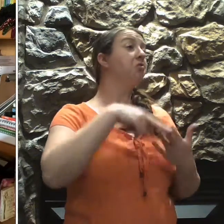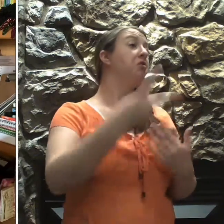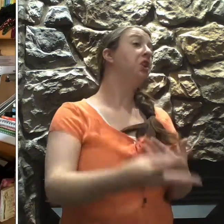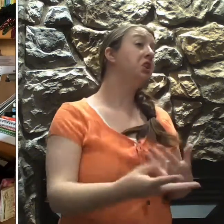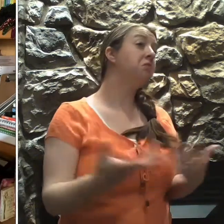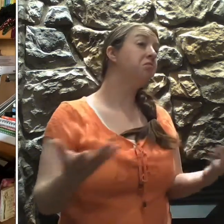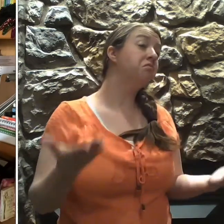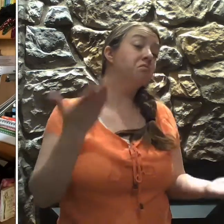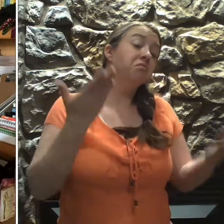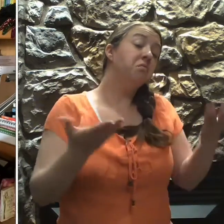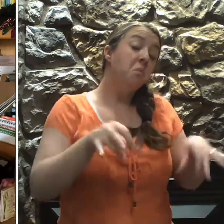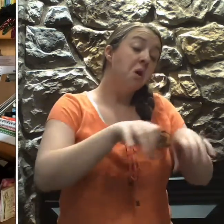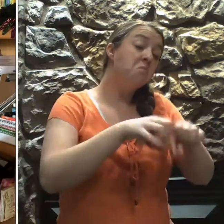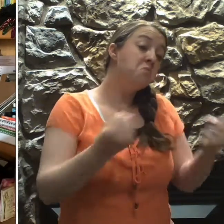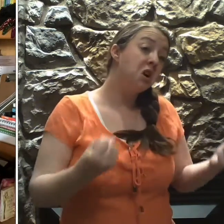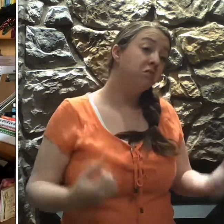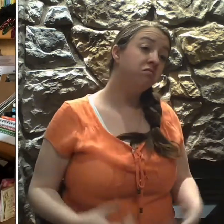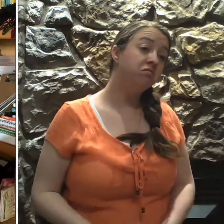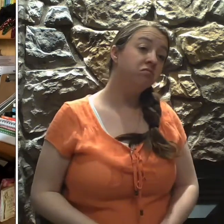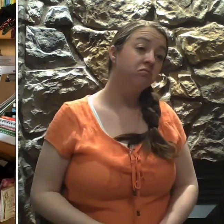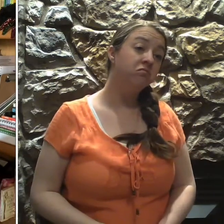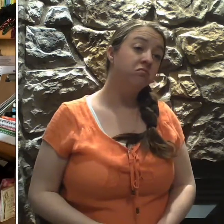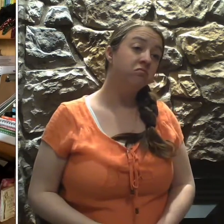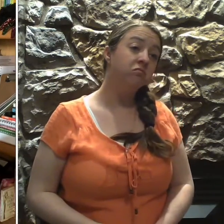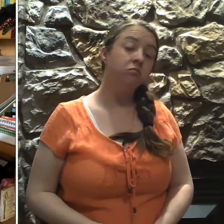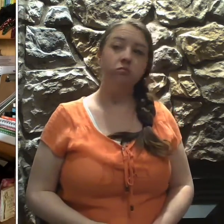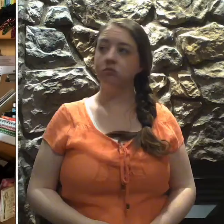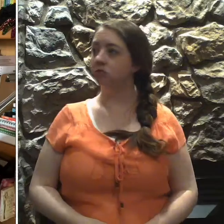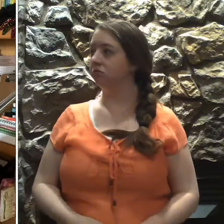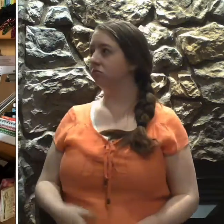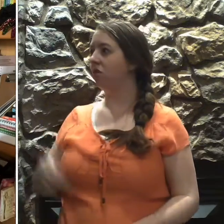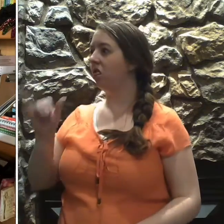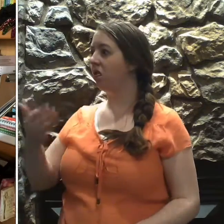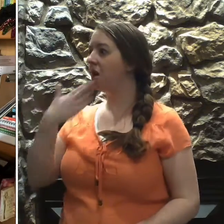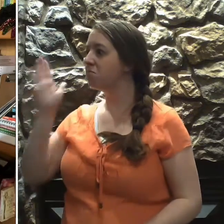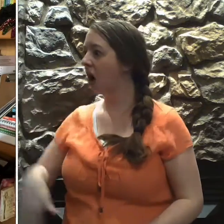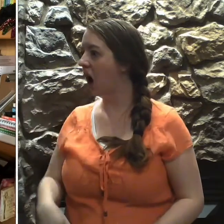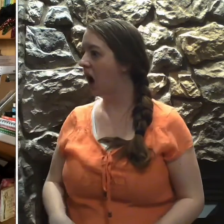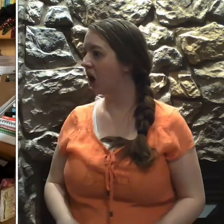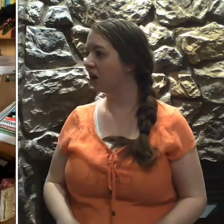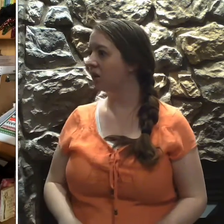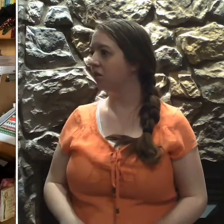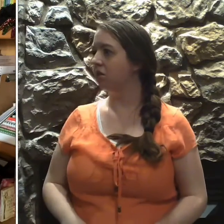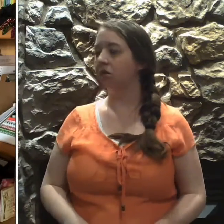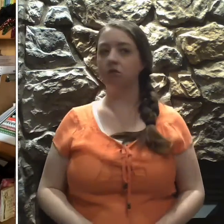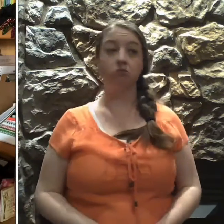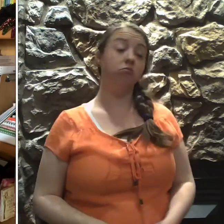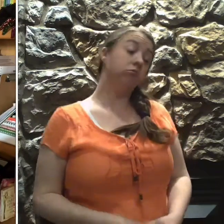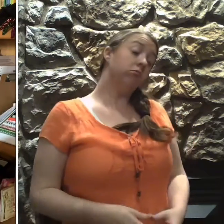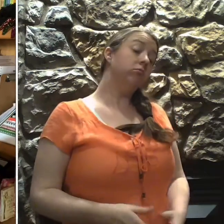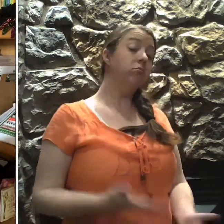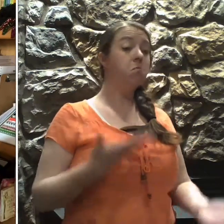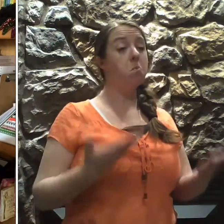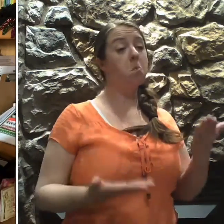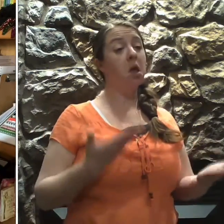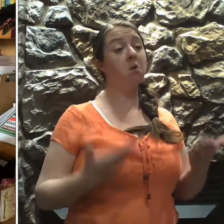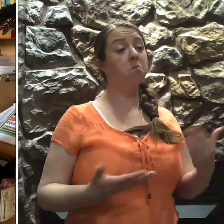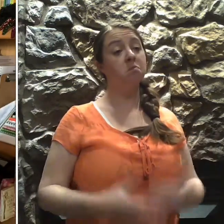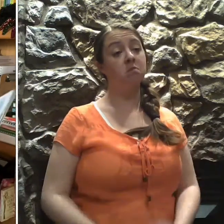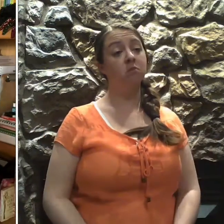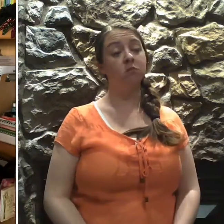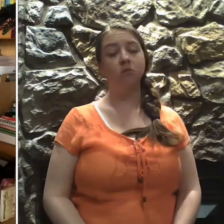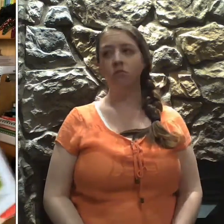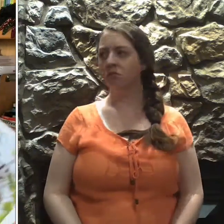Stillwater. "That would be bad," said Michael. "Maybe," said Stillwater. "Maybe?"